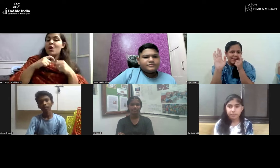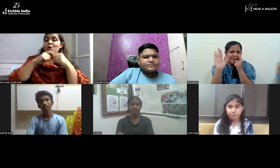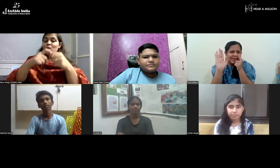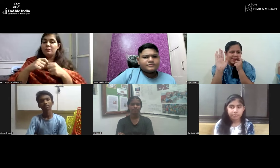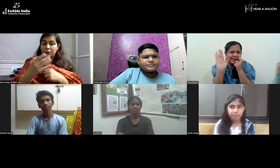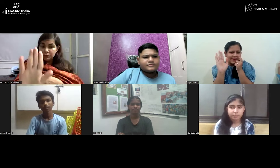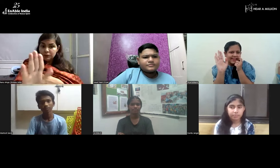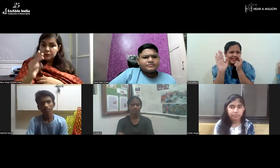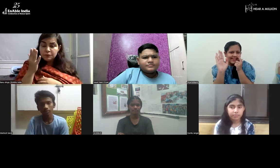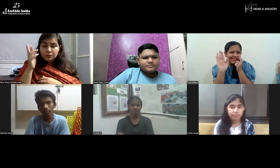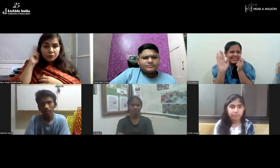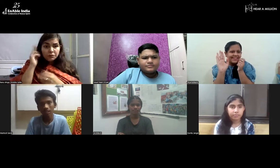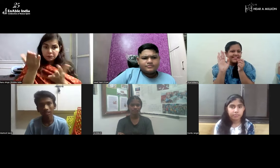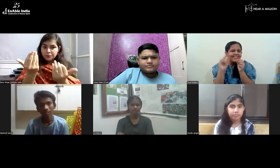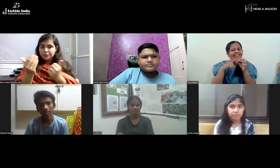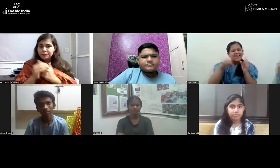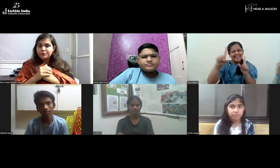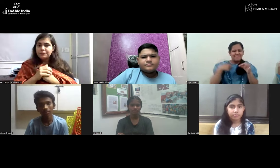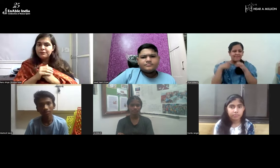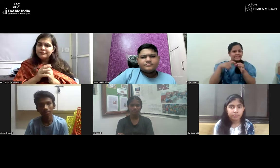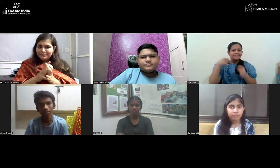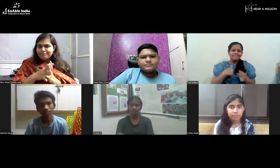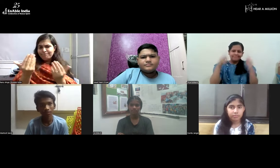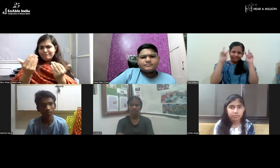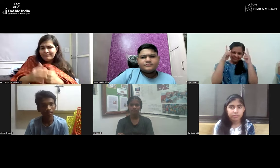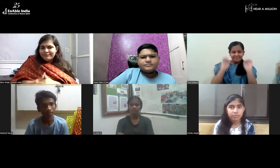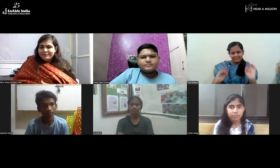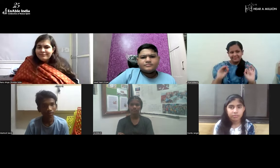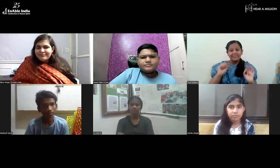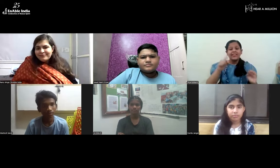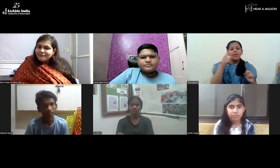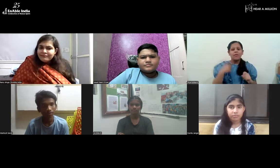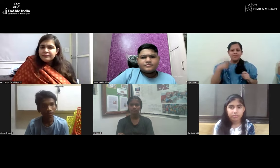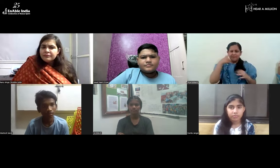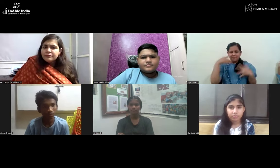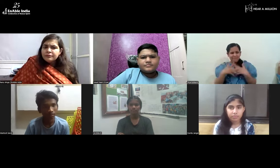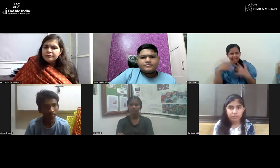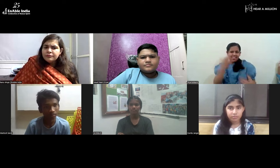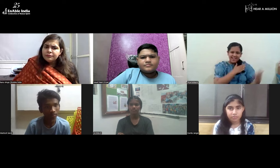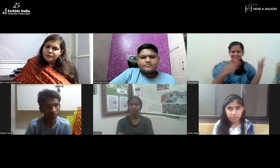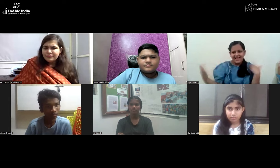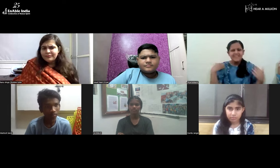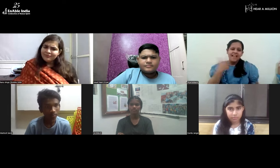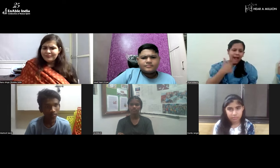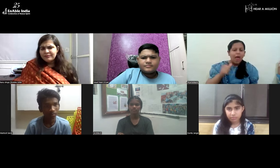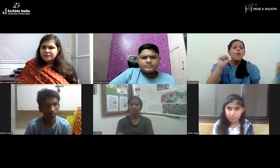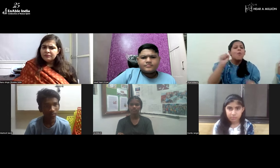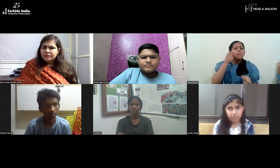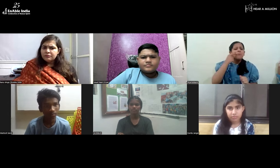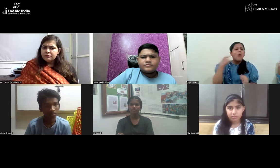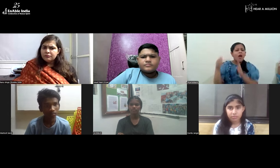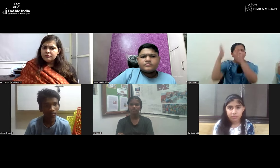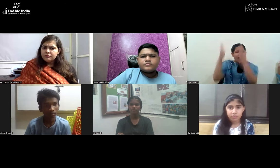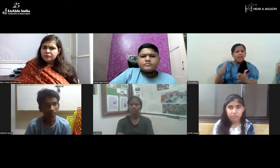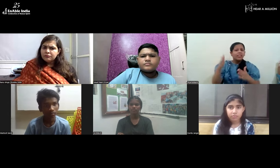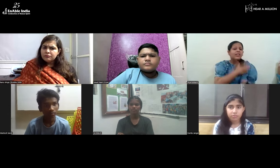So when a bad touch happens, then teacher. we can go to our teachers directly. You can go to the principal or the teacher, some elder Okay,